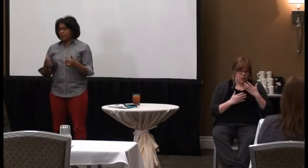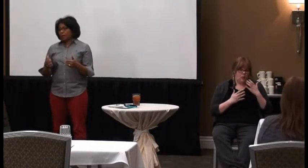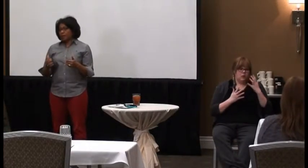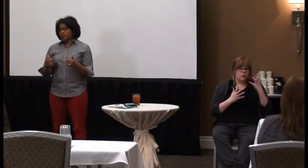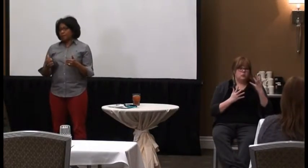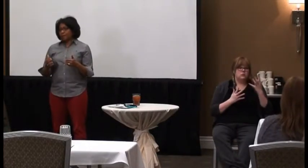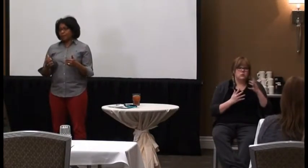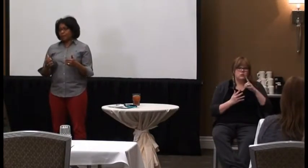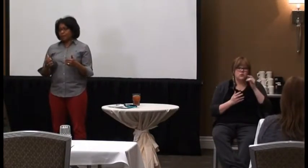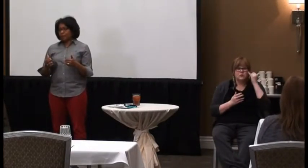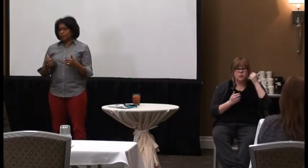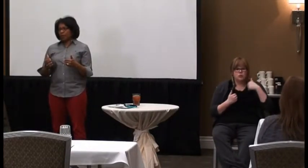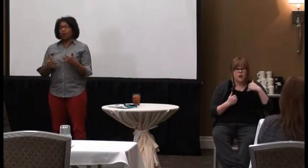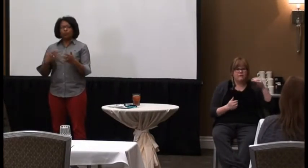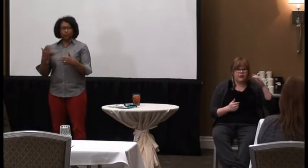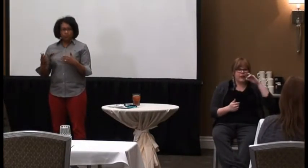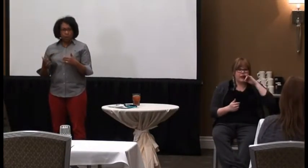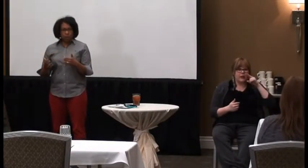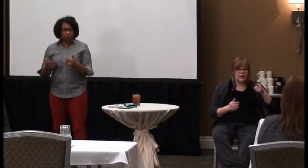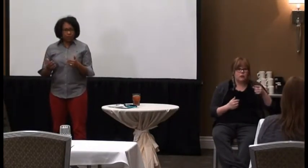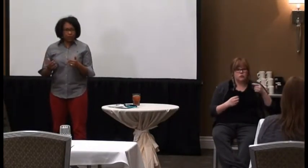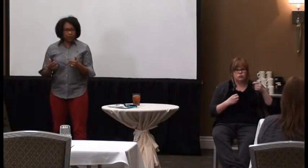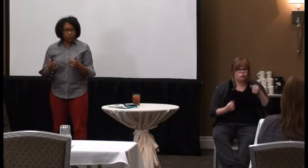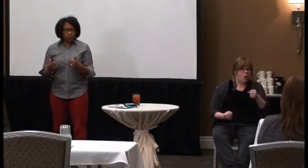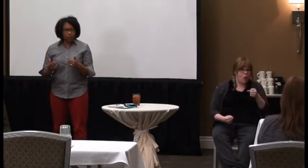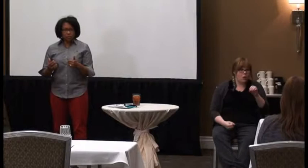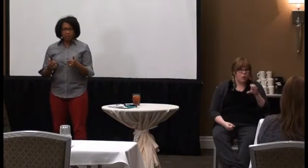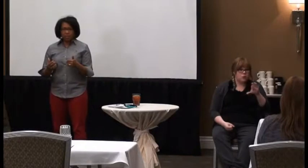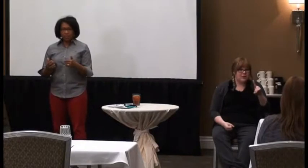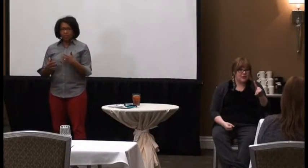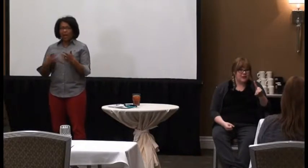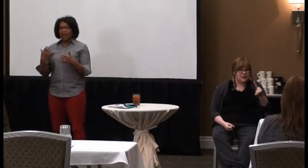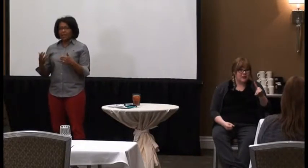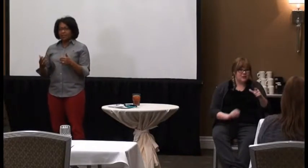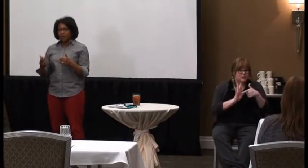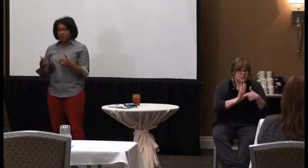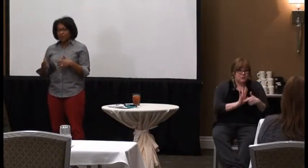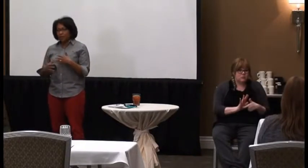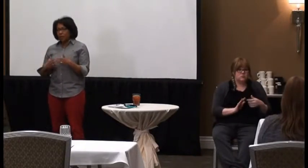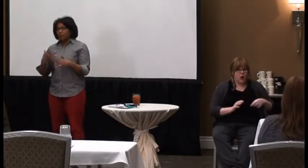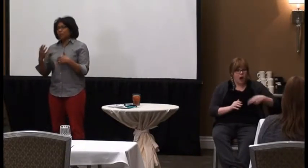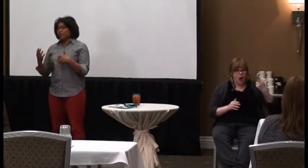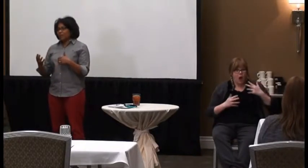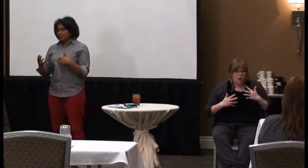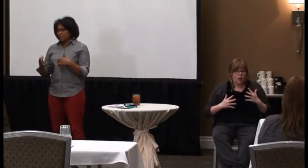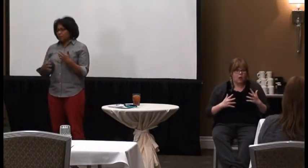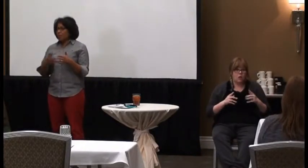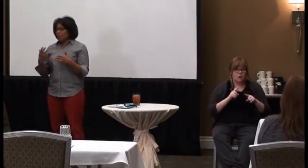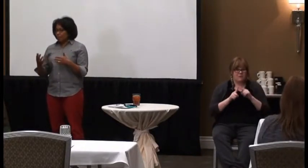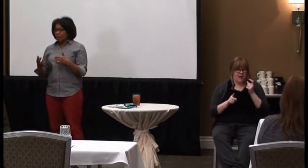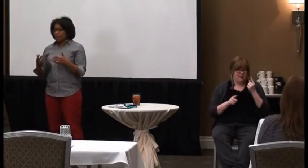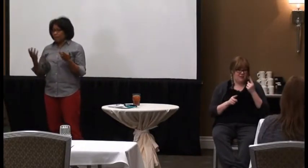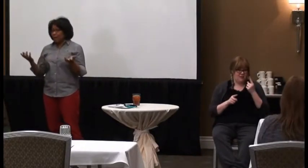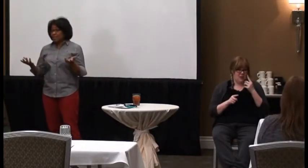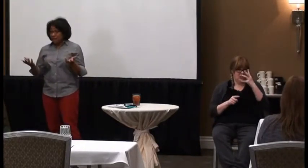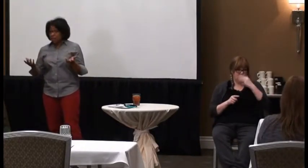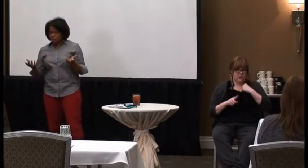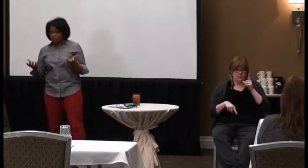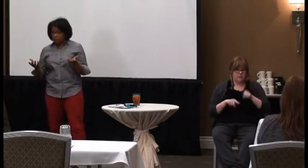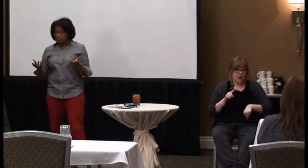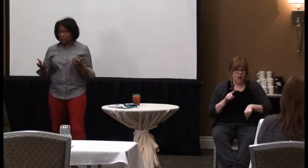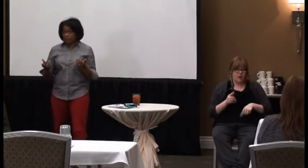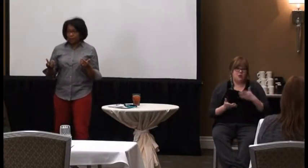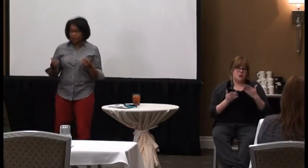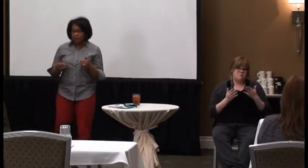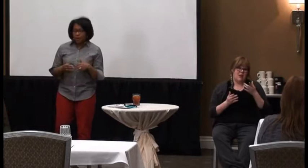has a real strong OCD symptomatology, high anxiety, but can't sleep, that may be a nice